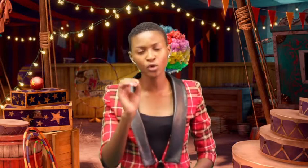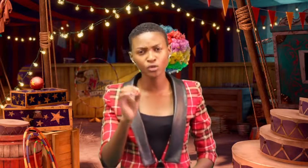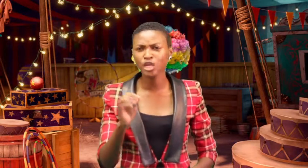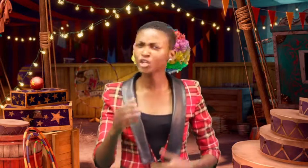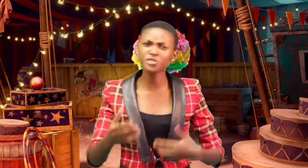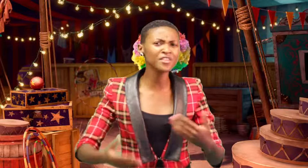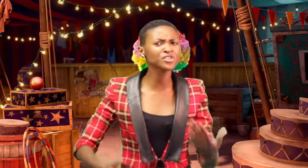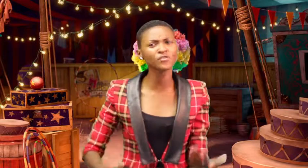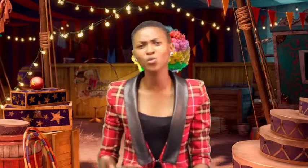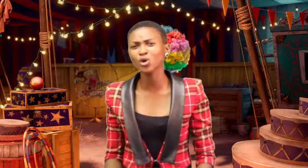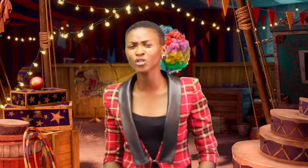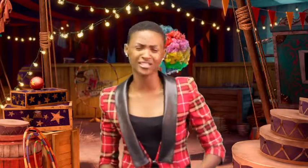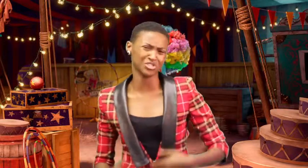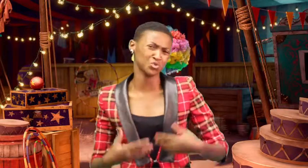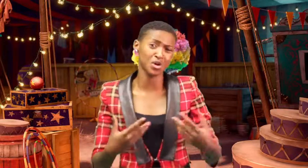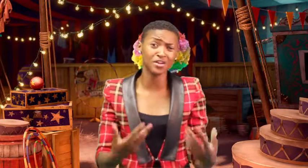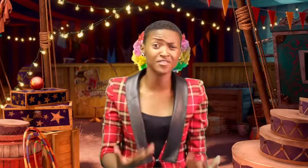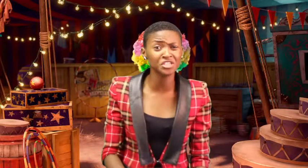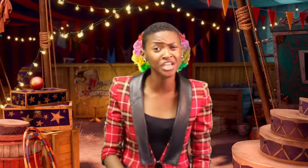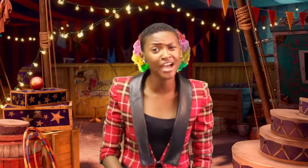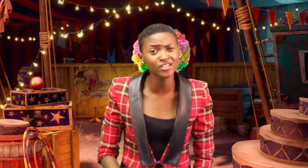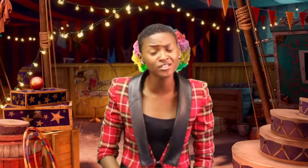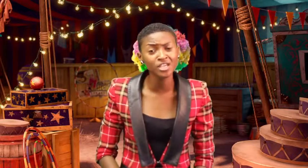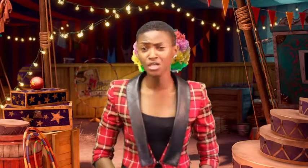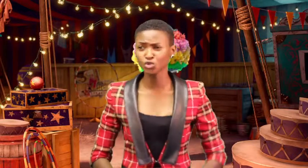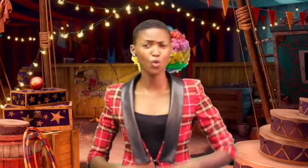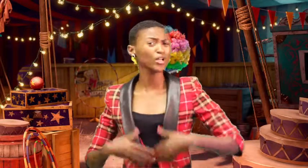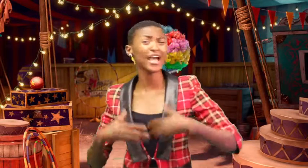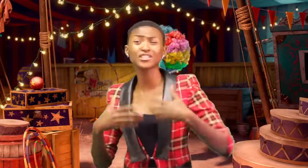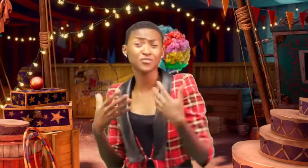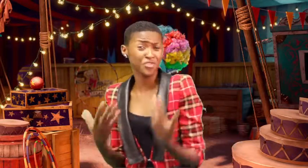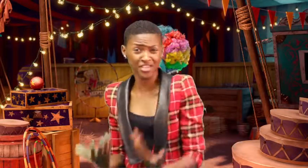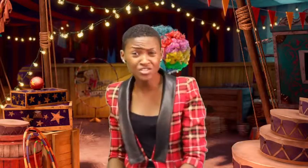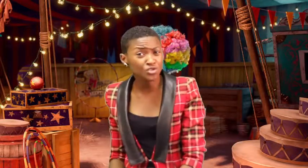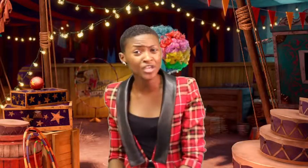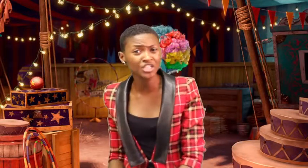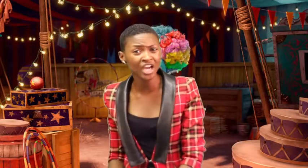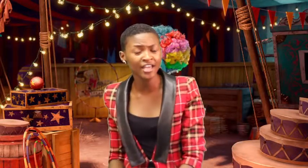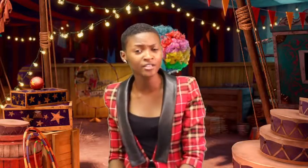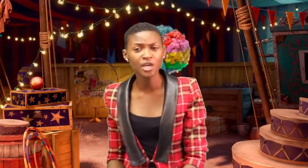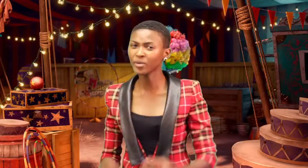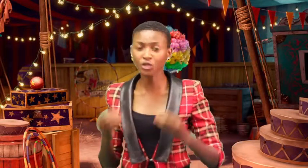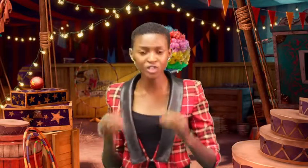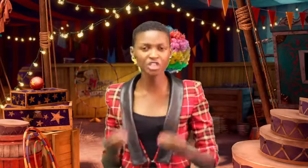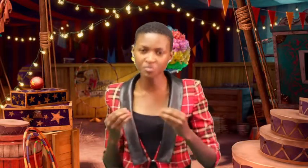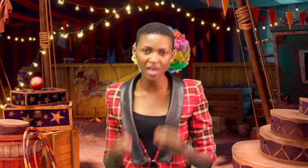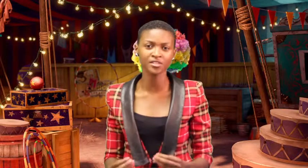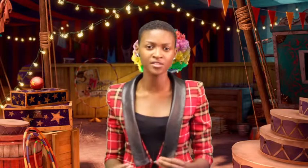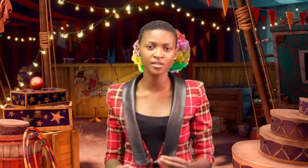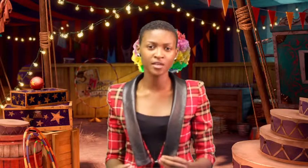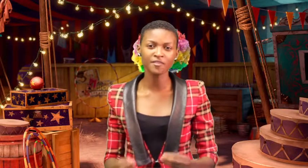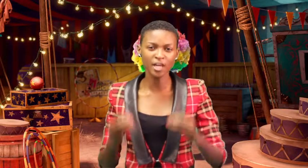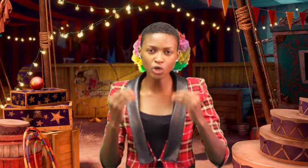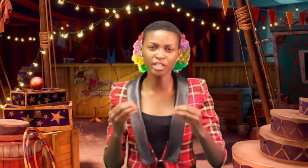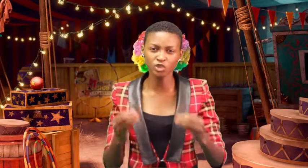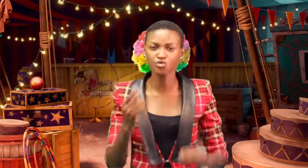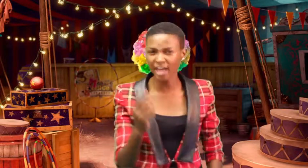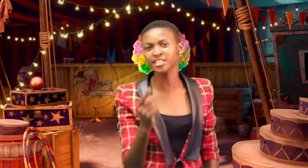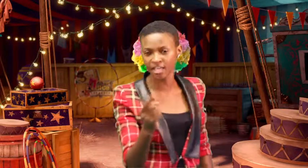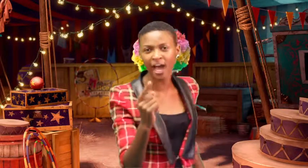world. Because mothers of the world, they'd swear at their child, do all kinds of things to their child. But Christian mothers, they look at you right in the eye